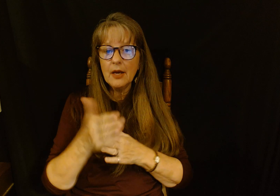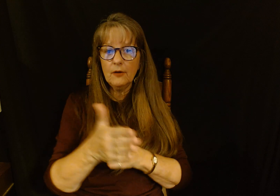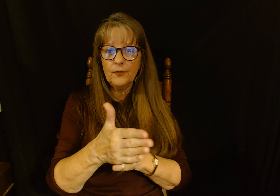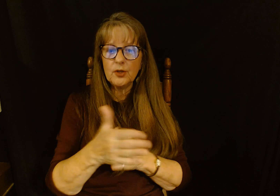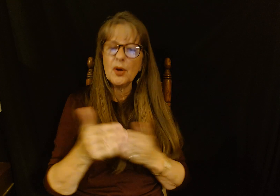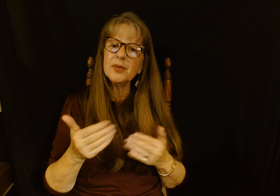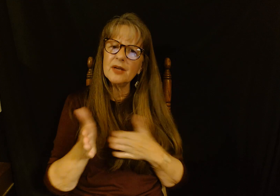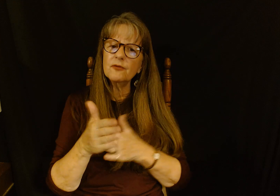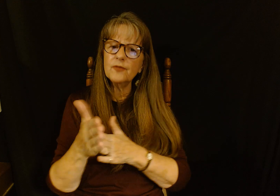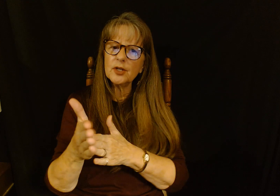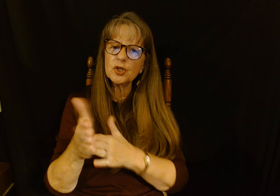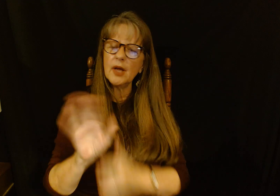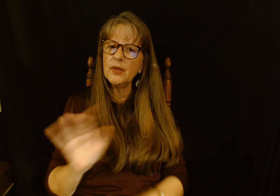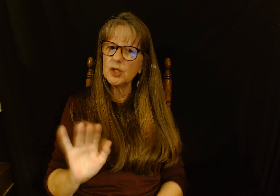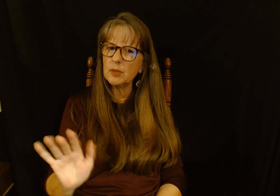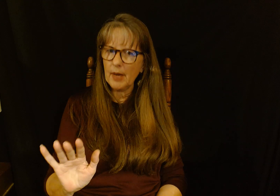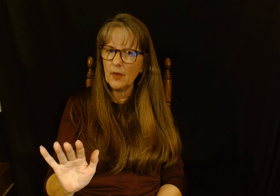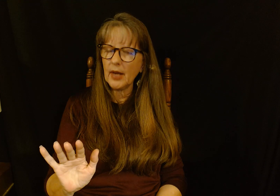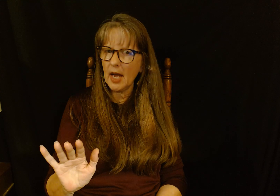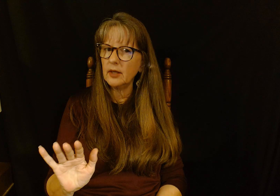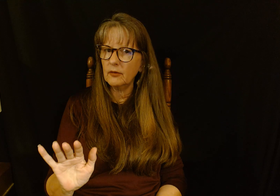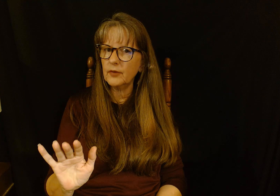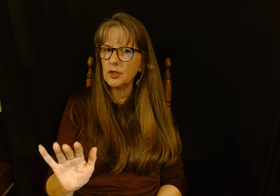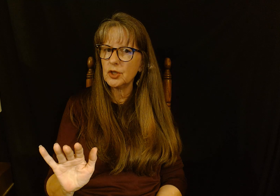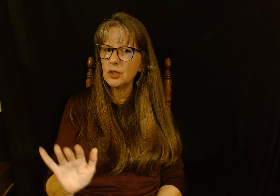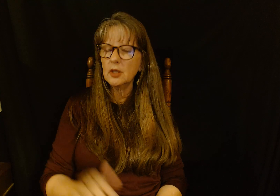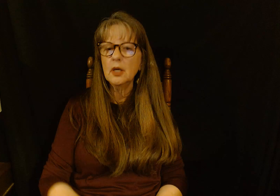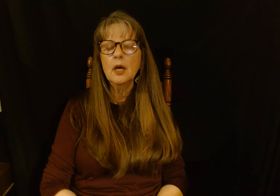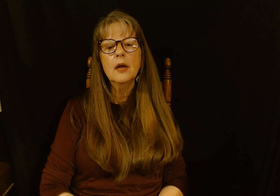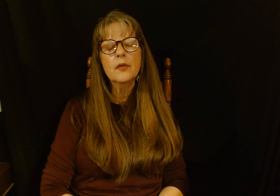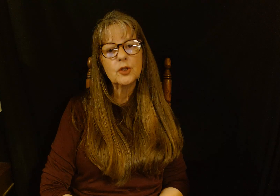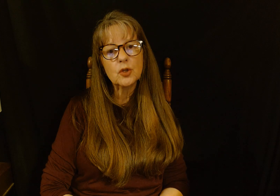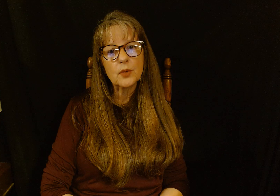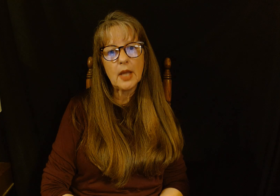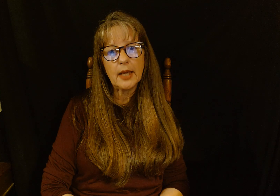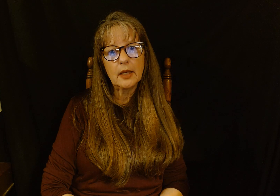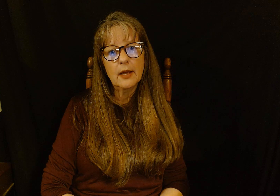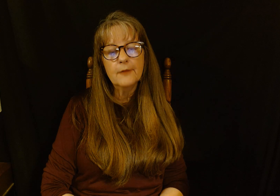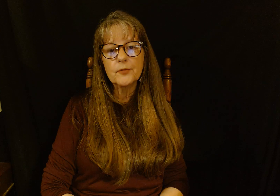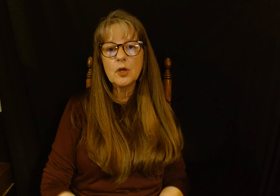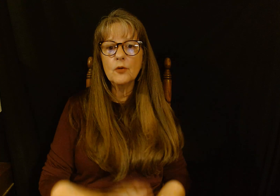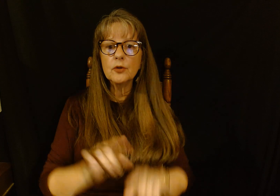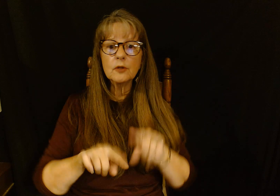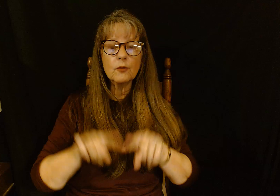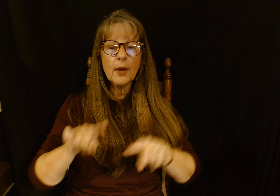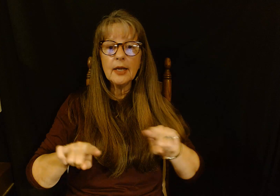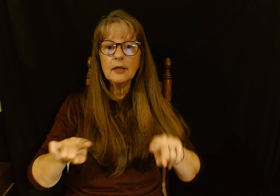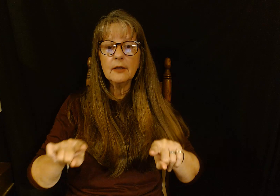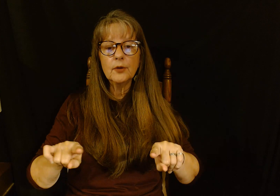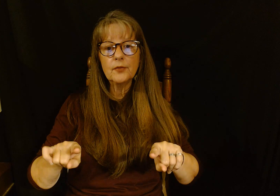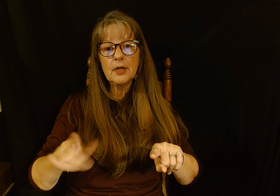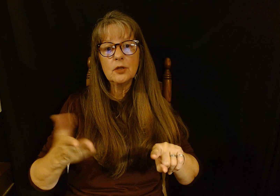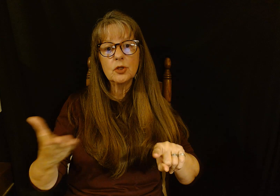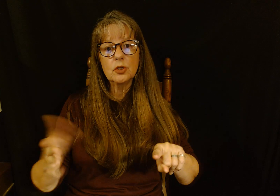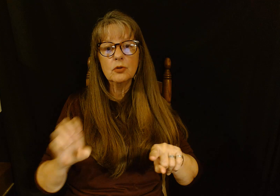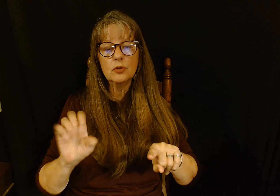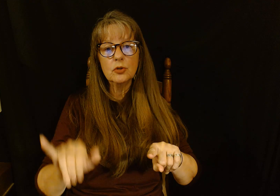fish. I always say fish and then spell the kind of fish that you would like. So there's a variety of different things to do on